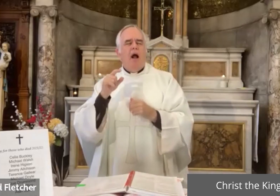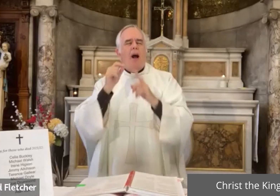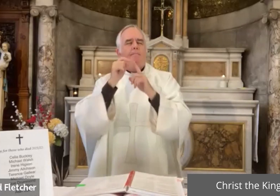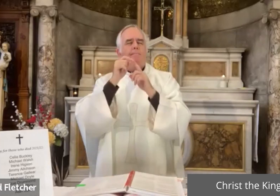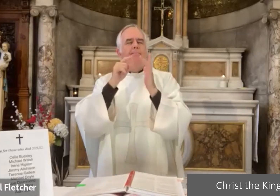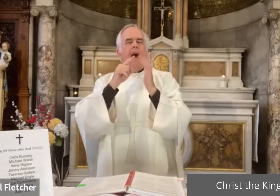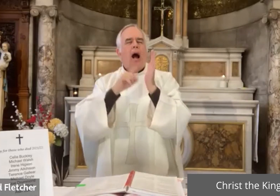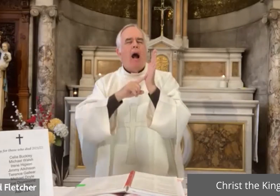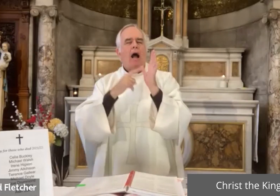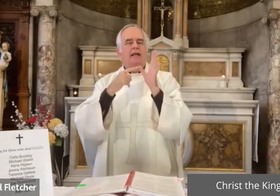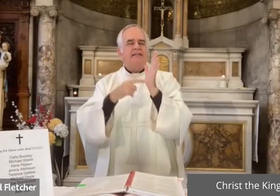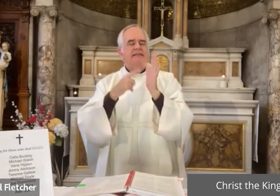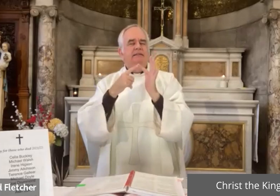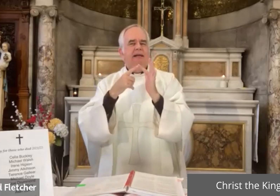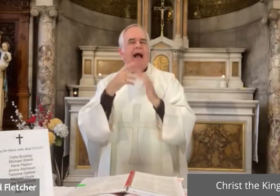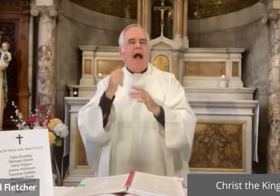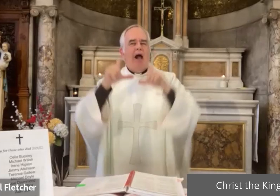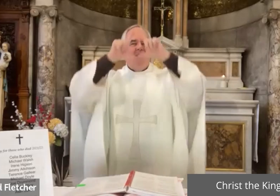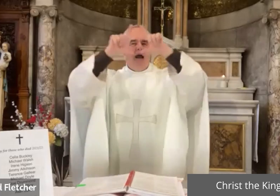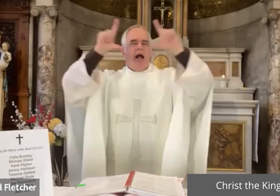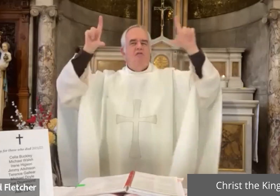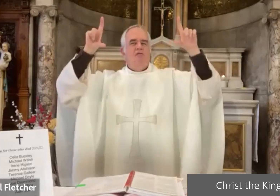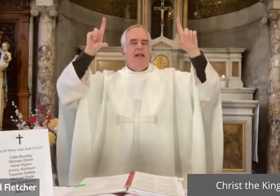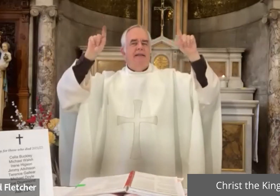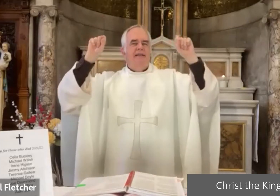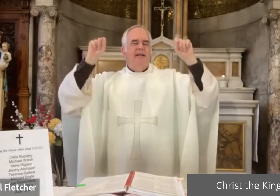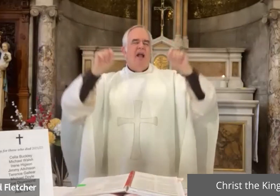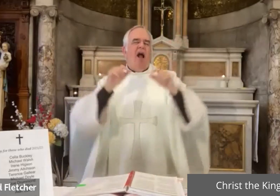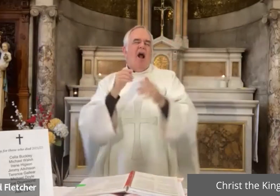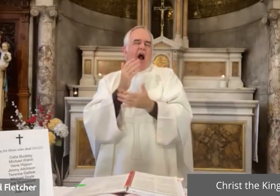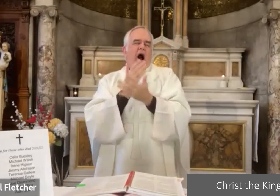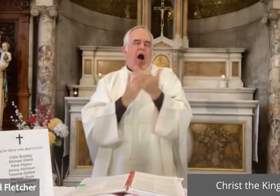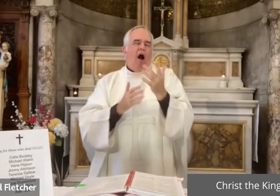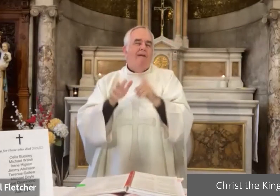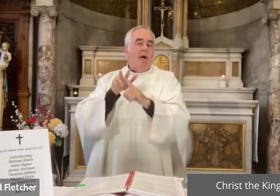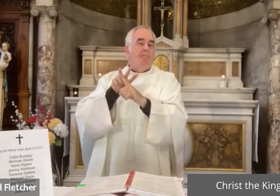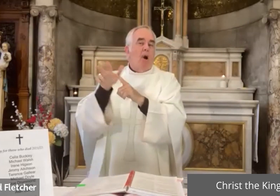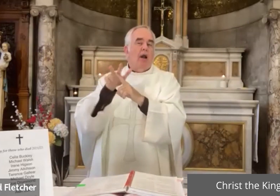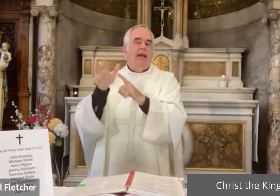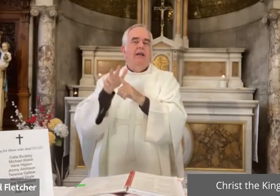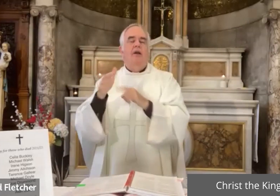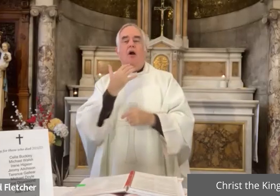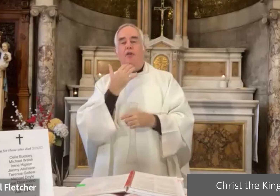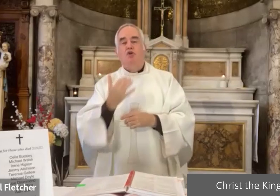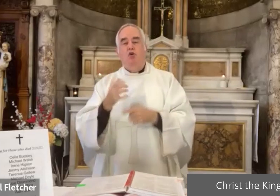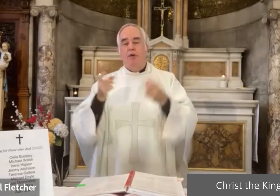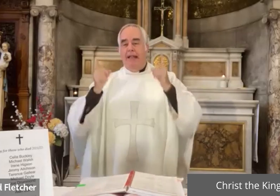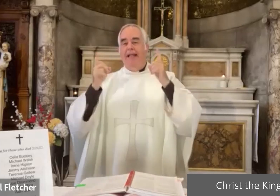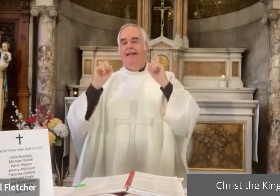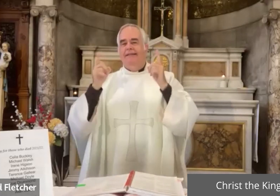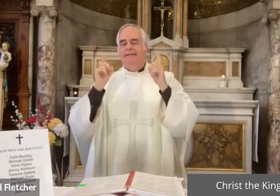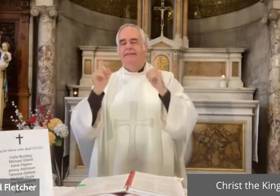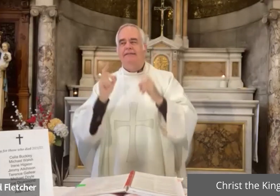But Pilate had that written, half mocking the